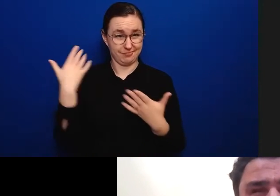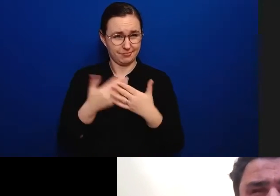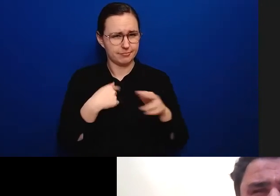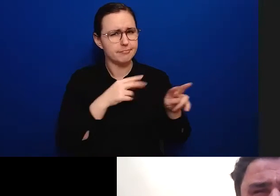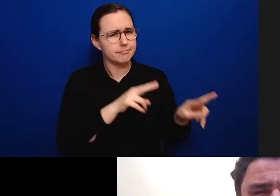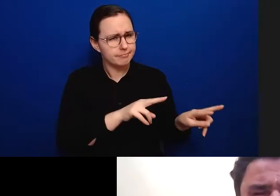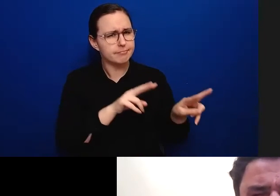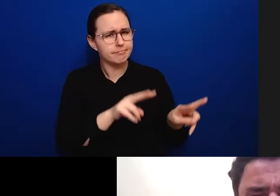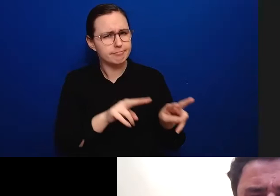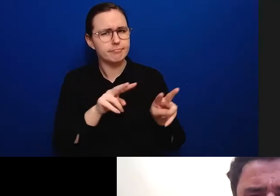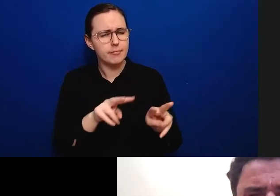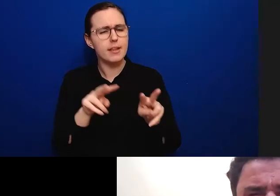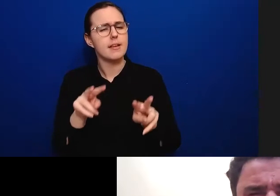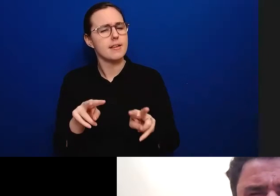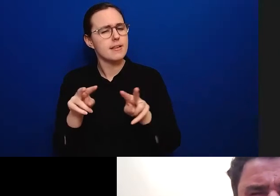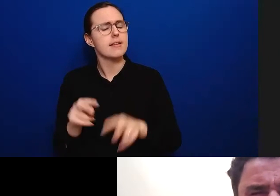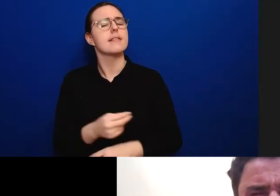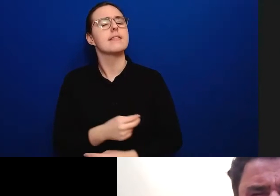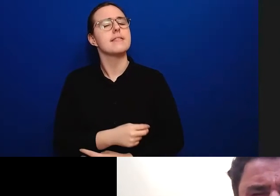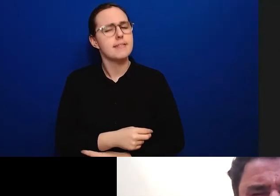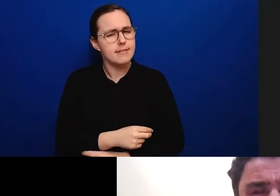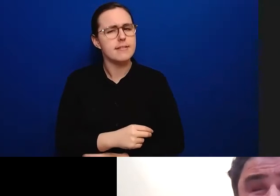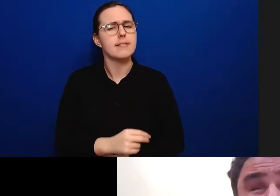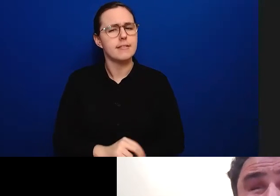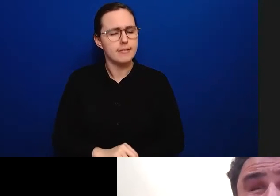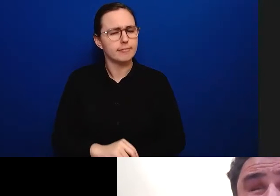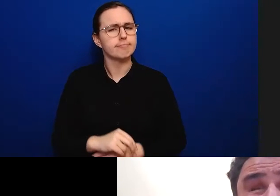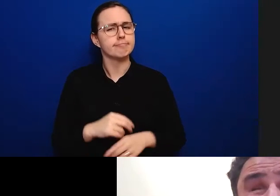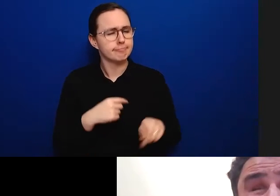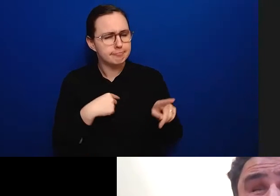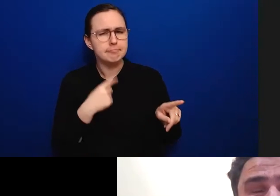there was a lot of interviews and questionnaires and many things were involved basically, and